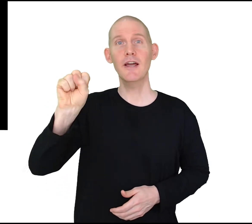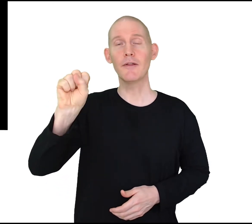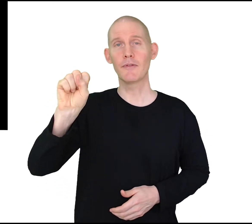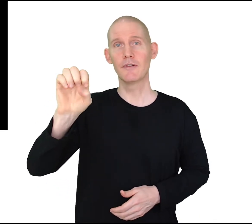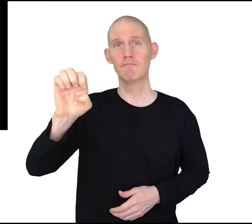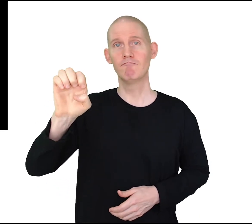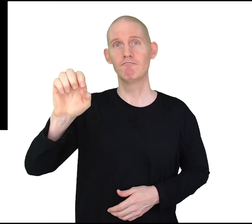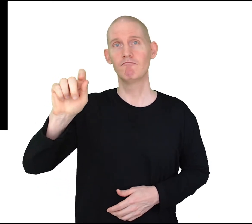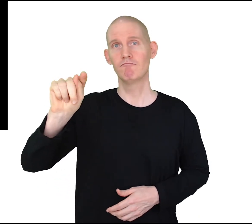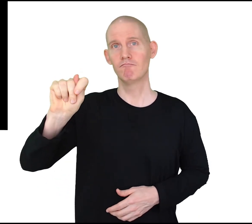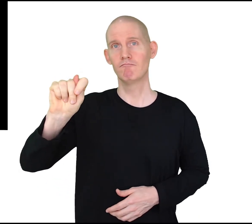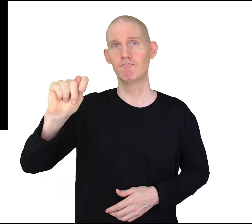Seth.